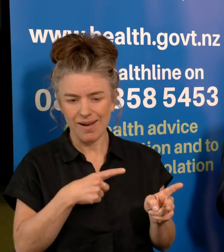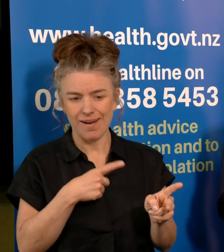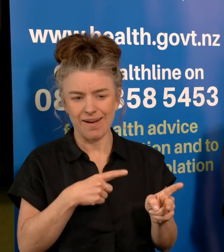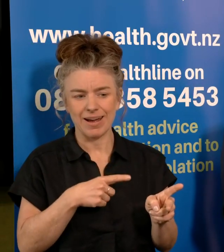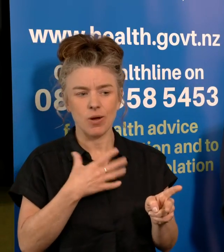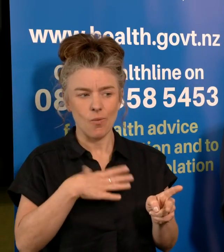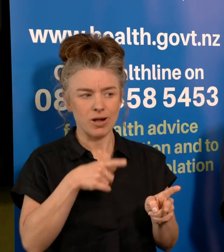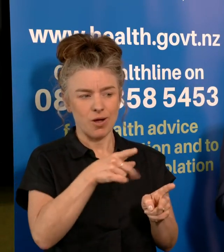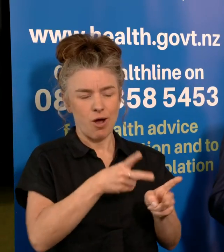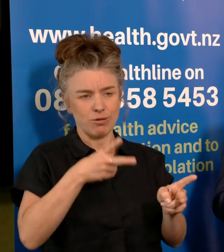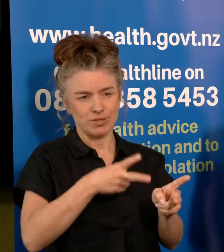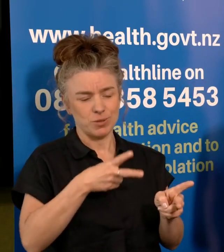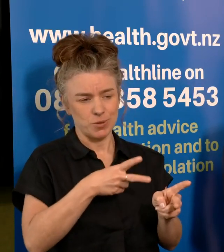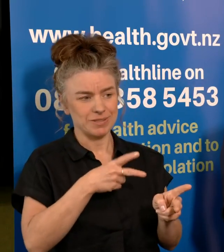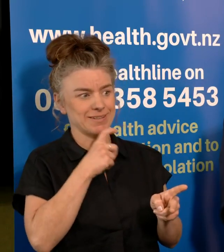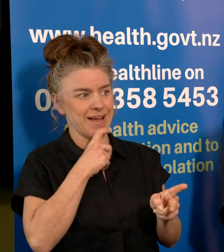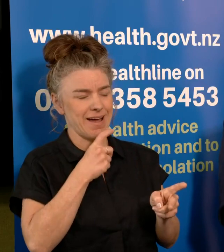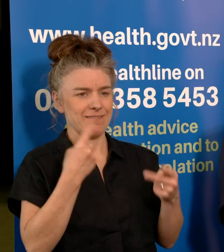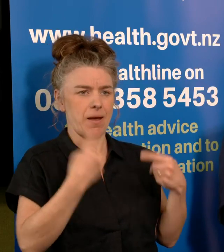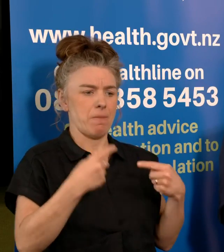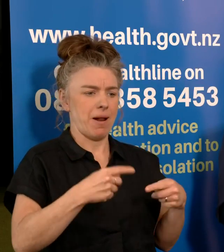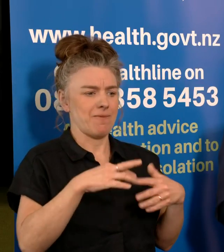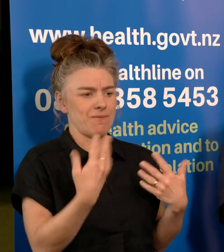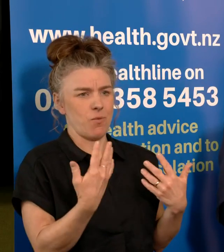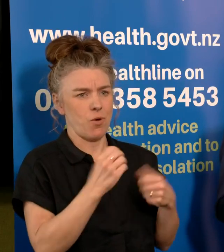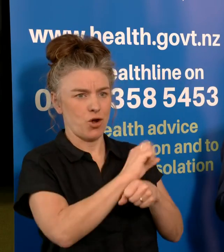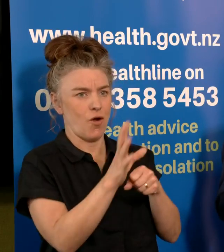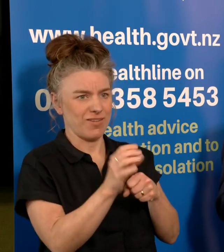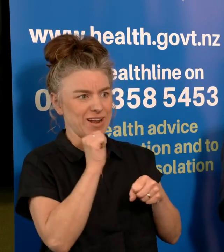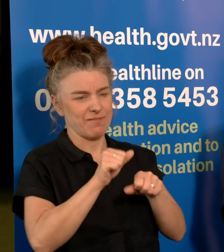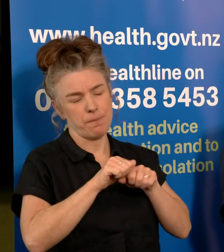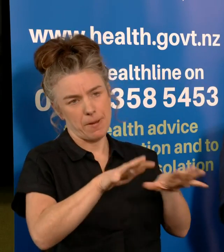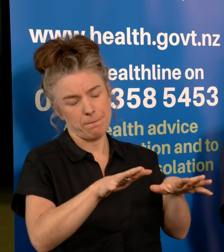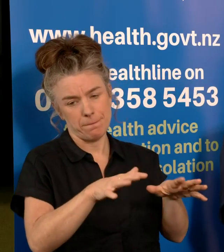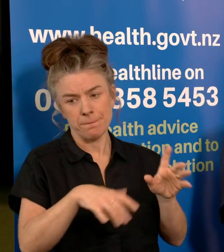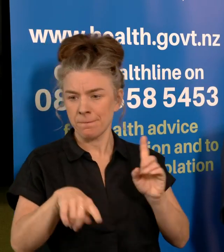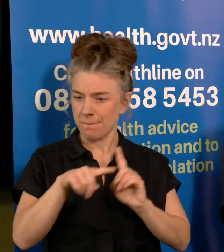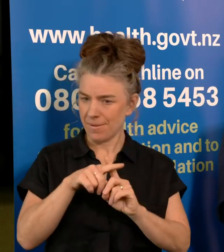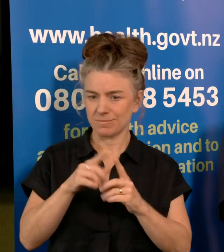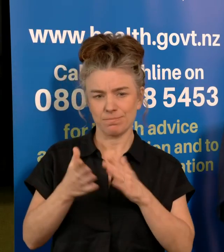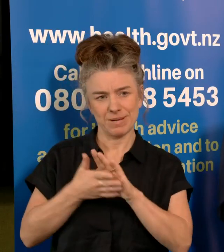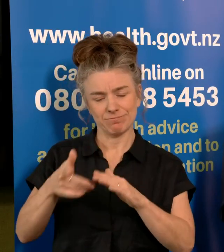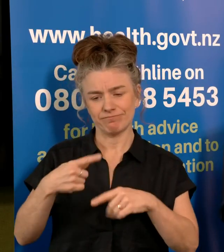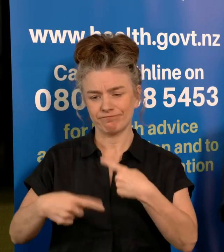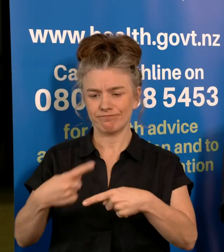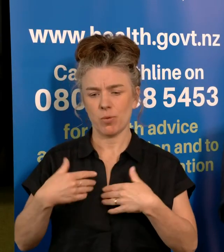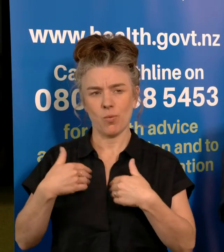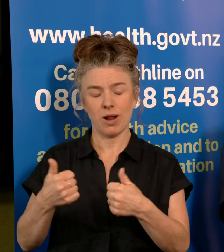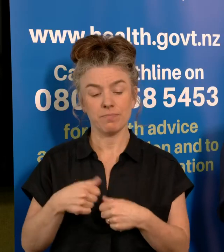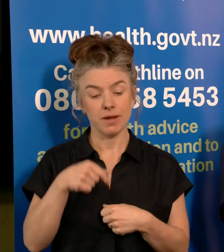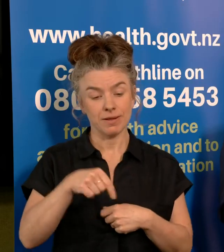there's capacity in our hospitals if we have a COVID-19 outbreak, and of course it keeps them well over winter. This morning I